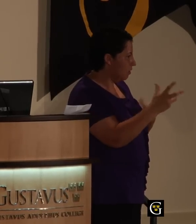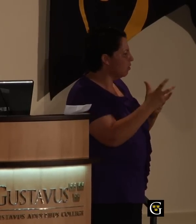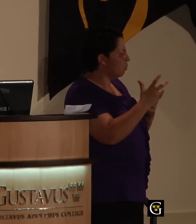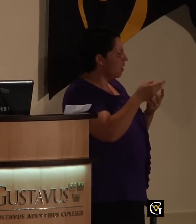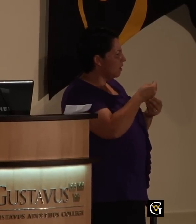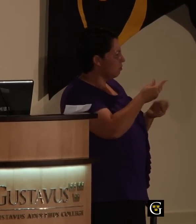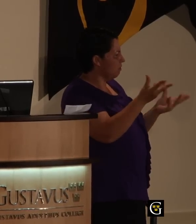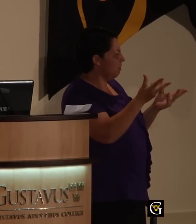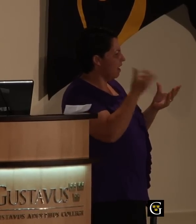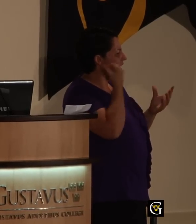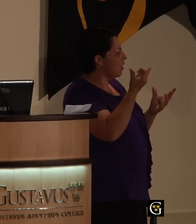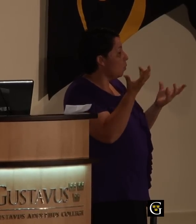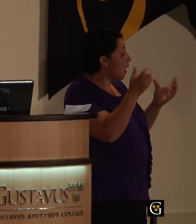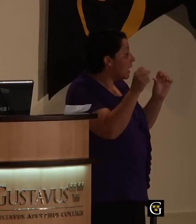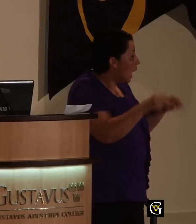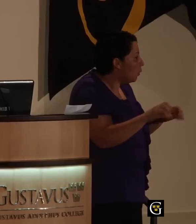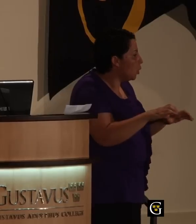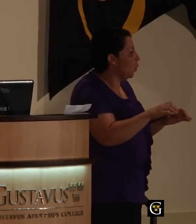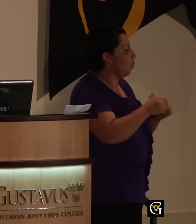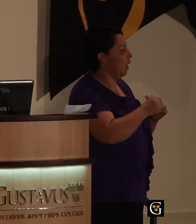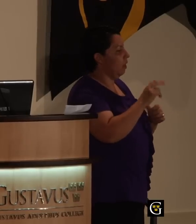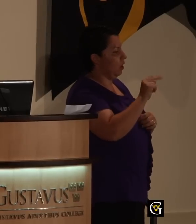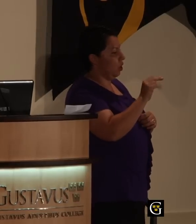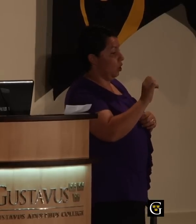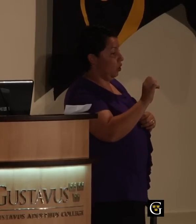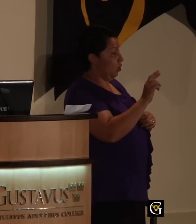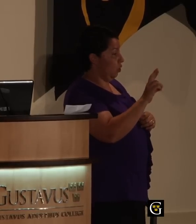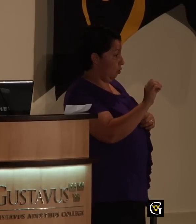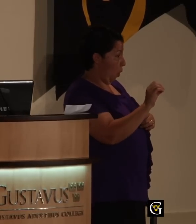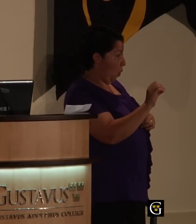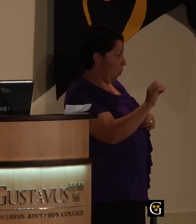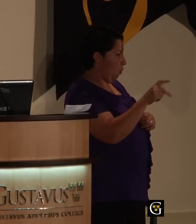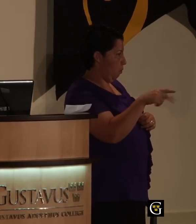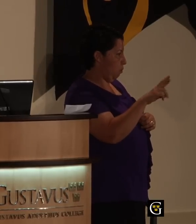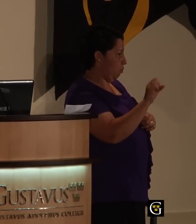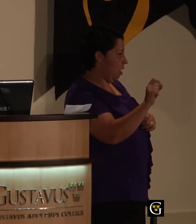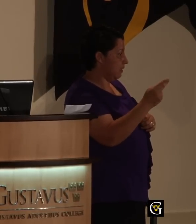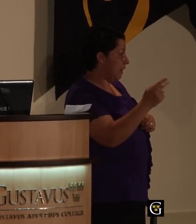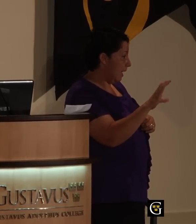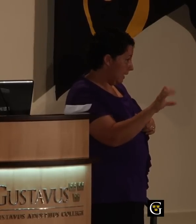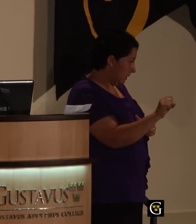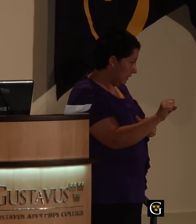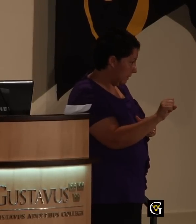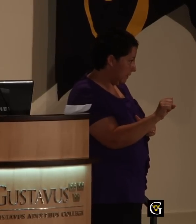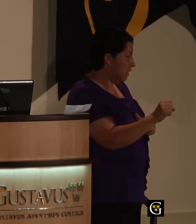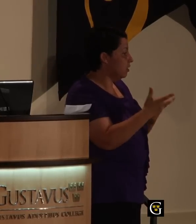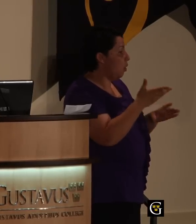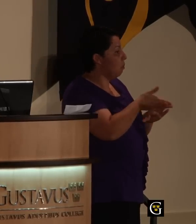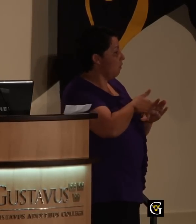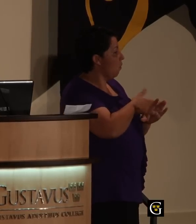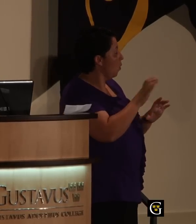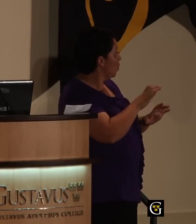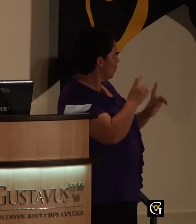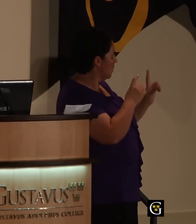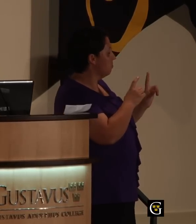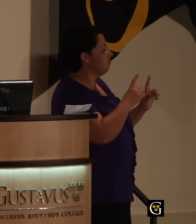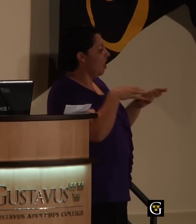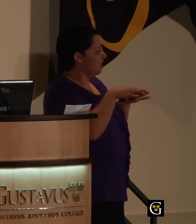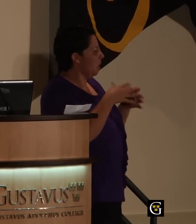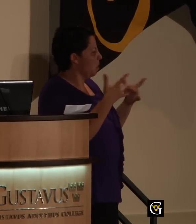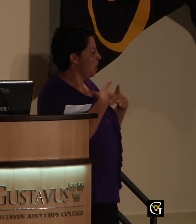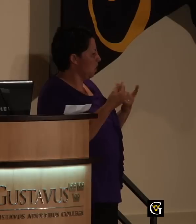with neural prosthetics. Now, before I play this video, let me explain to you what this guy's arm is